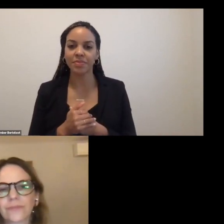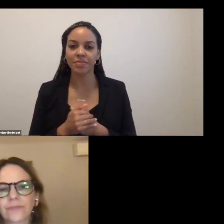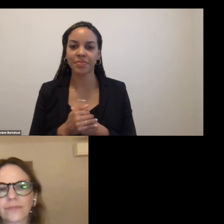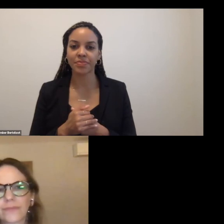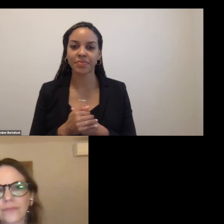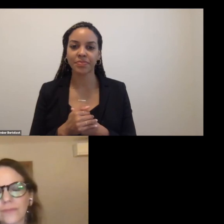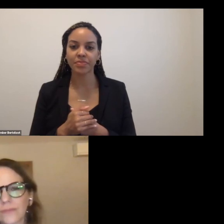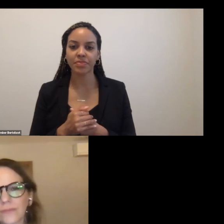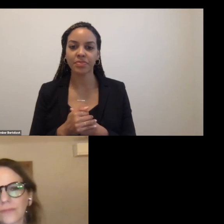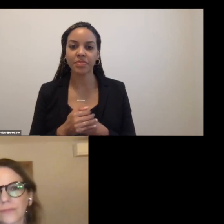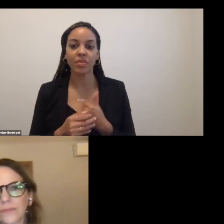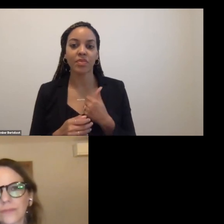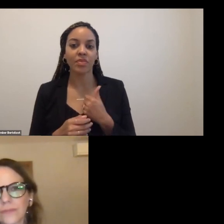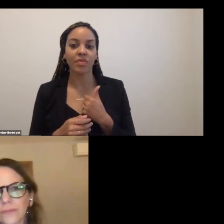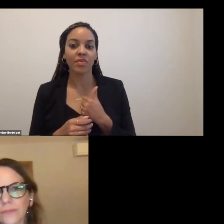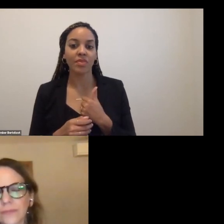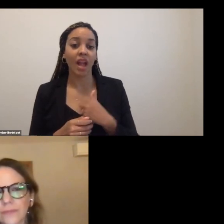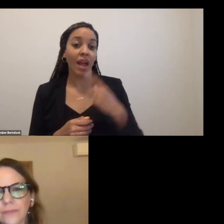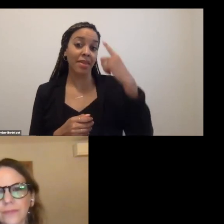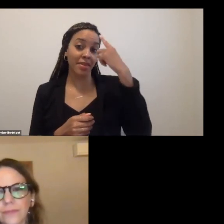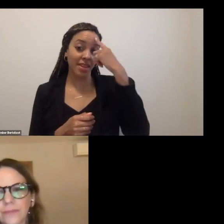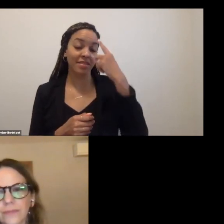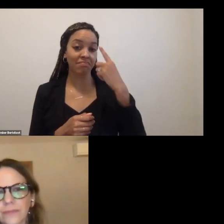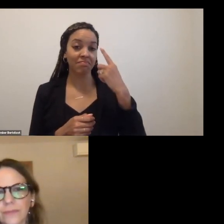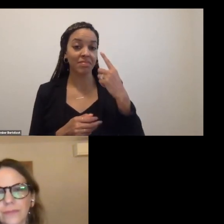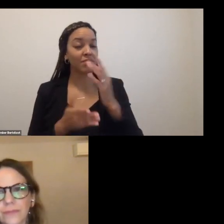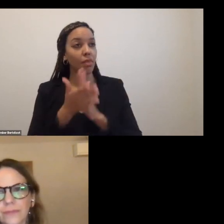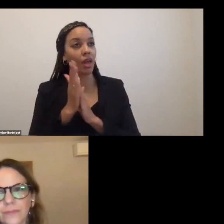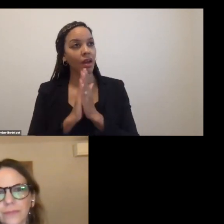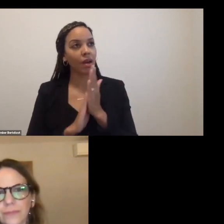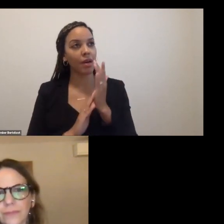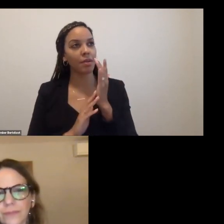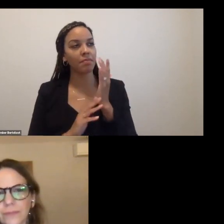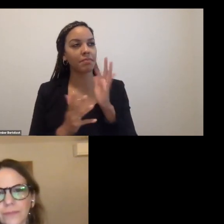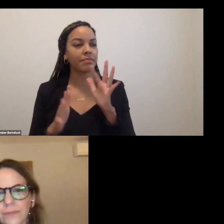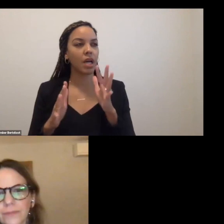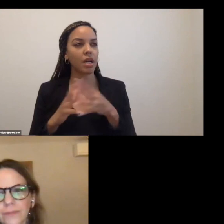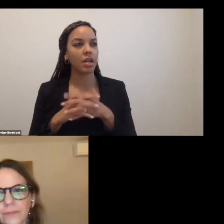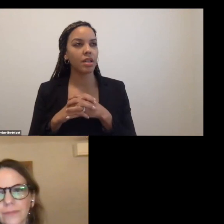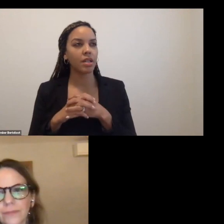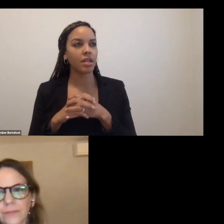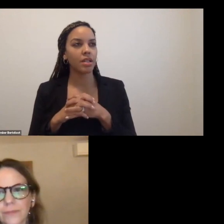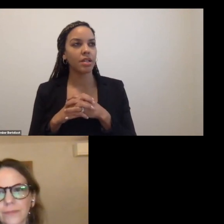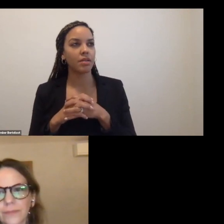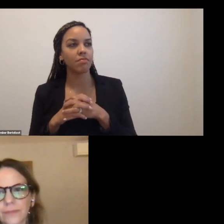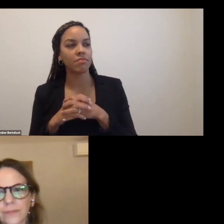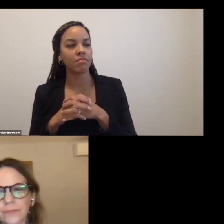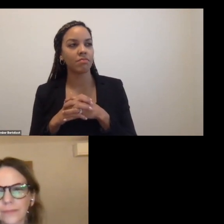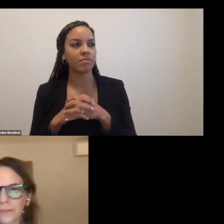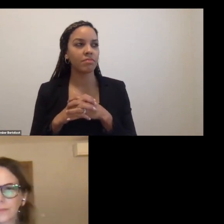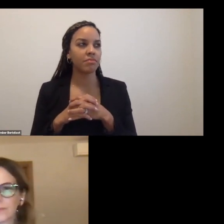I think that it has become a kind of gauge of a frame that